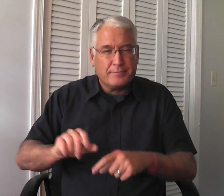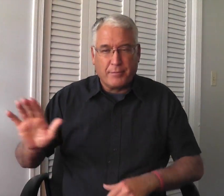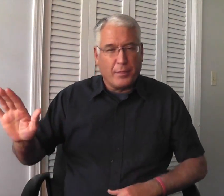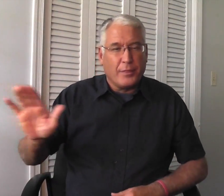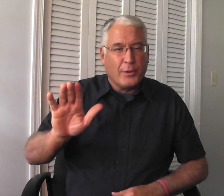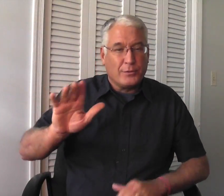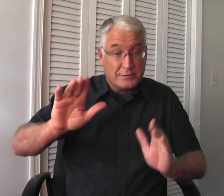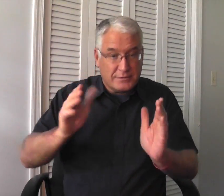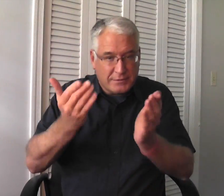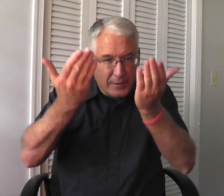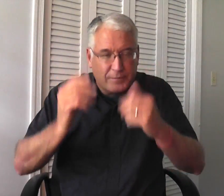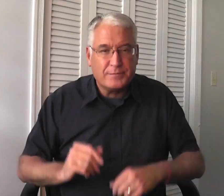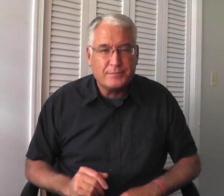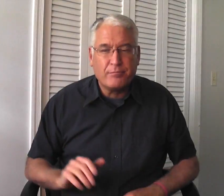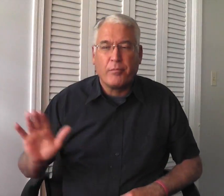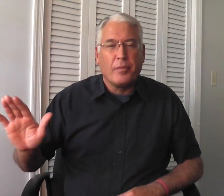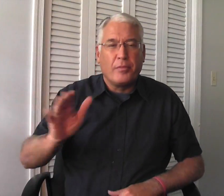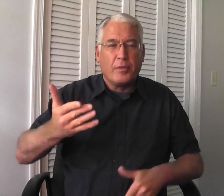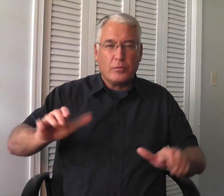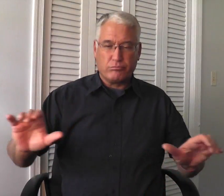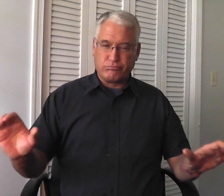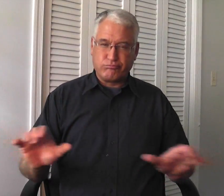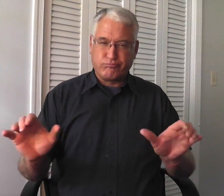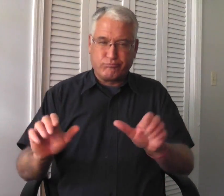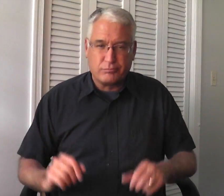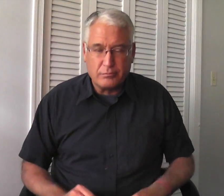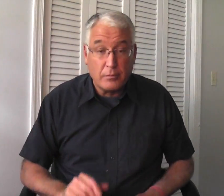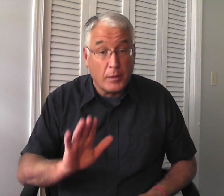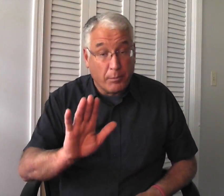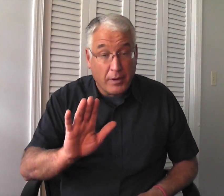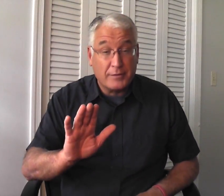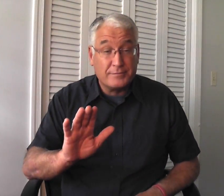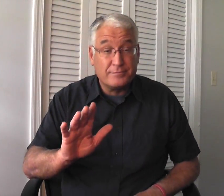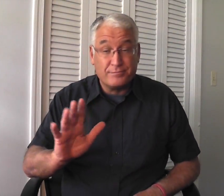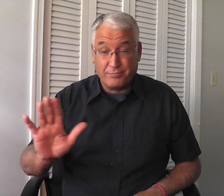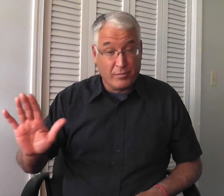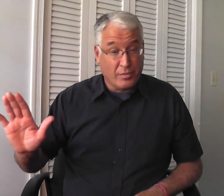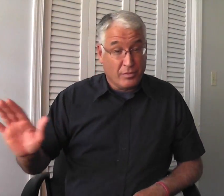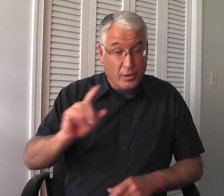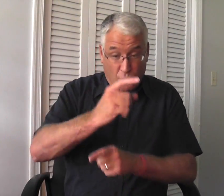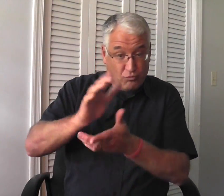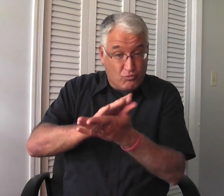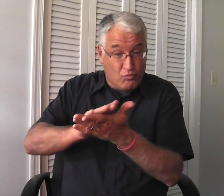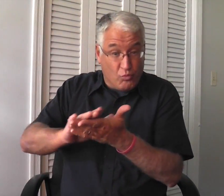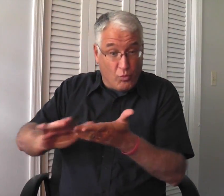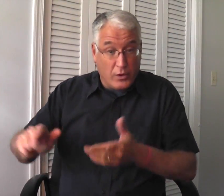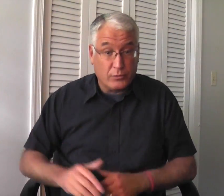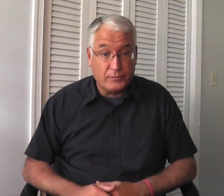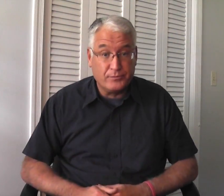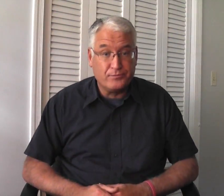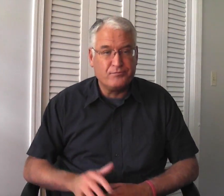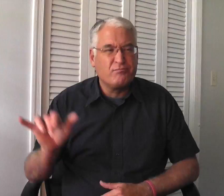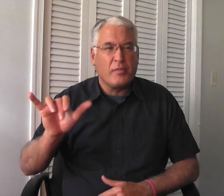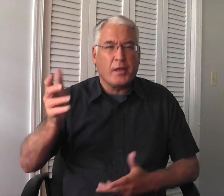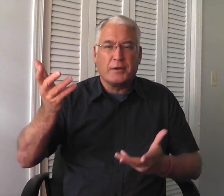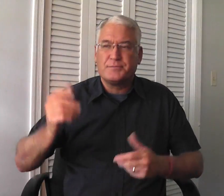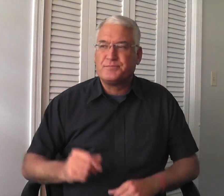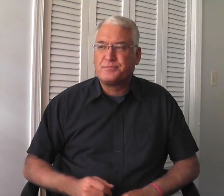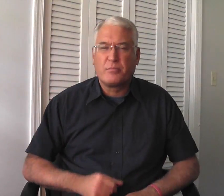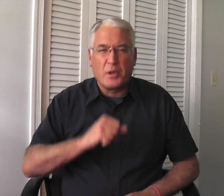sinless. They depended on their sacrifices, the things that they did. This was a